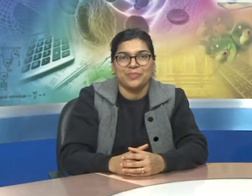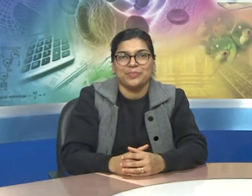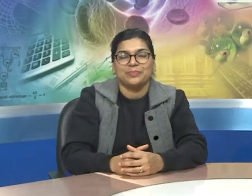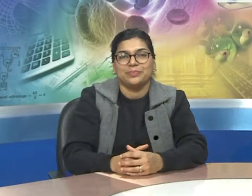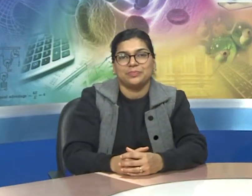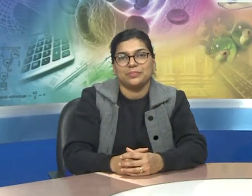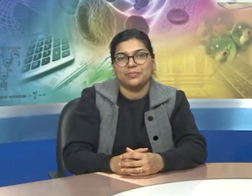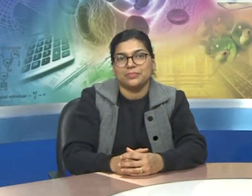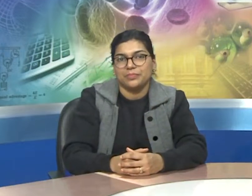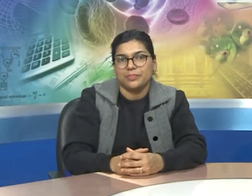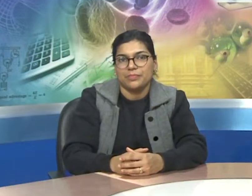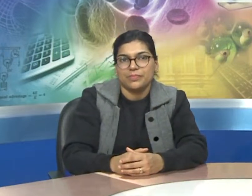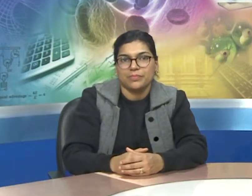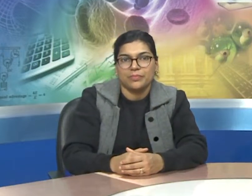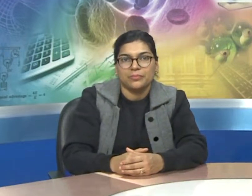You can see the correct answer.